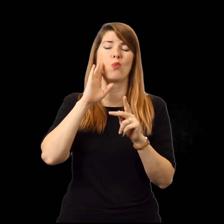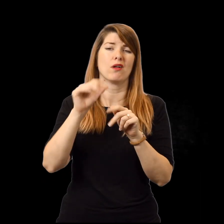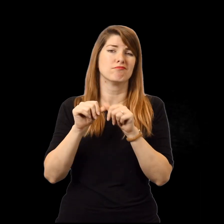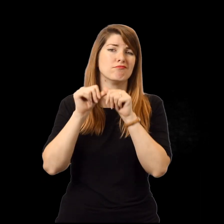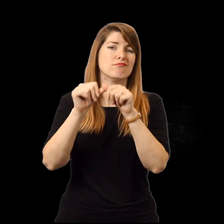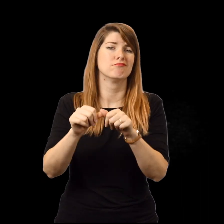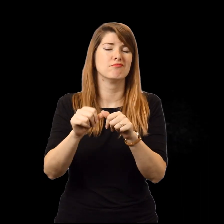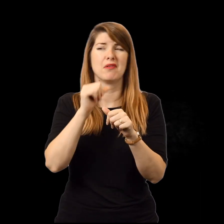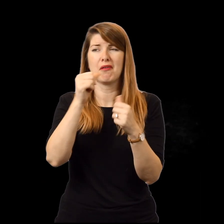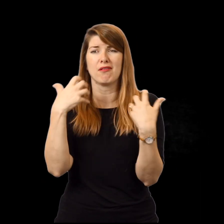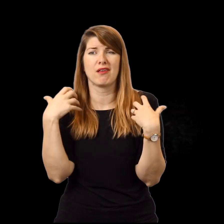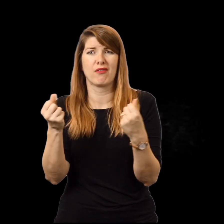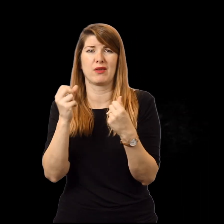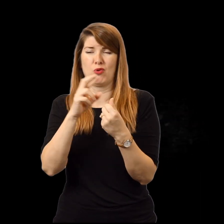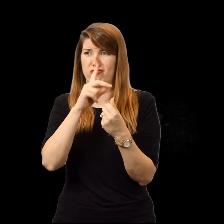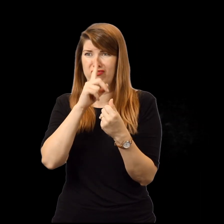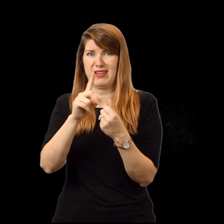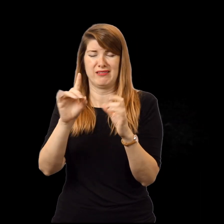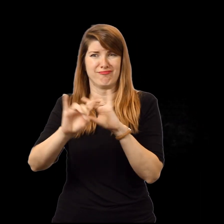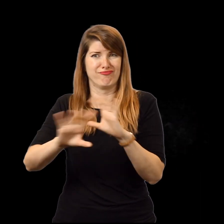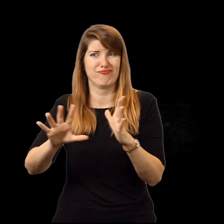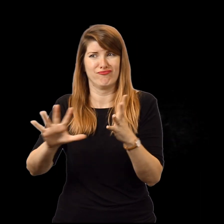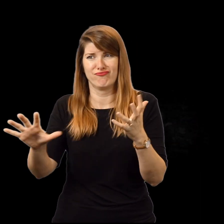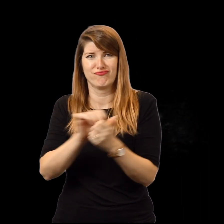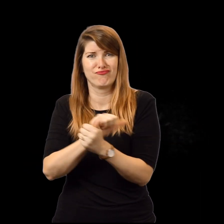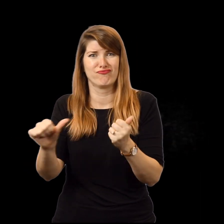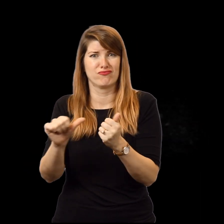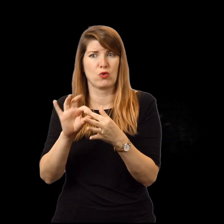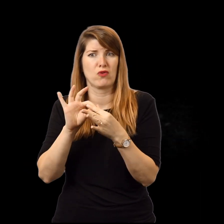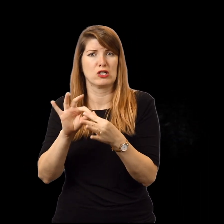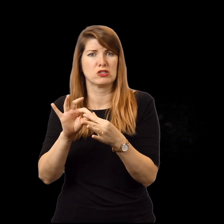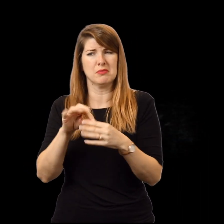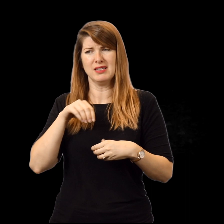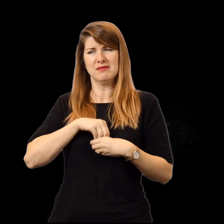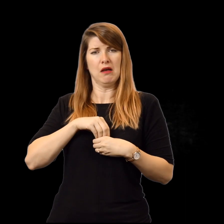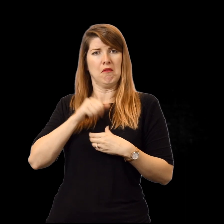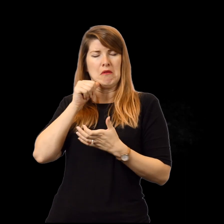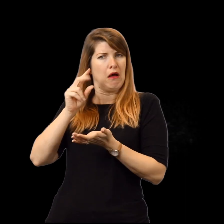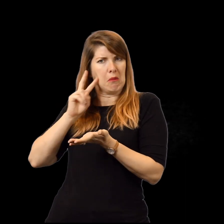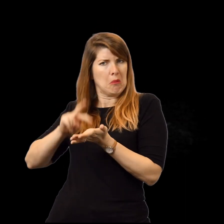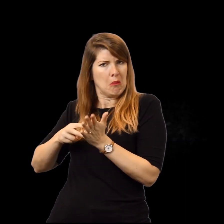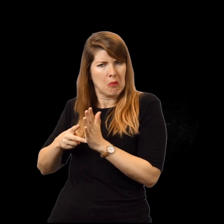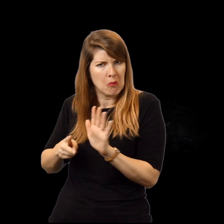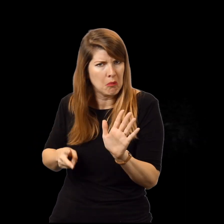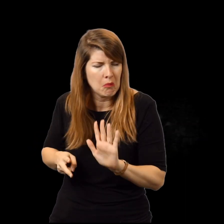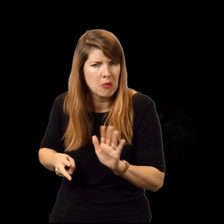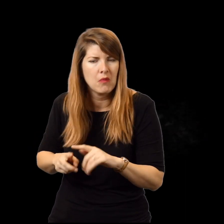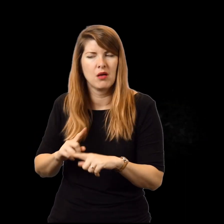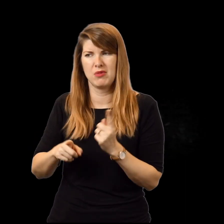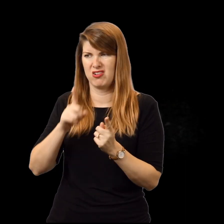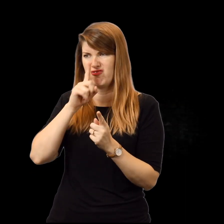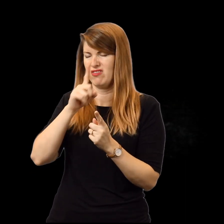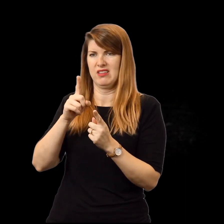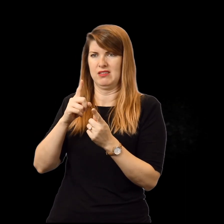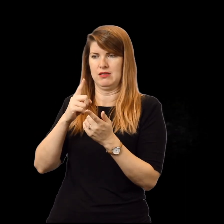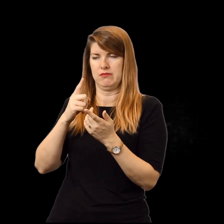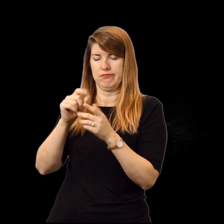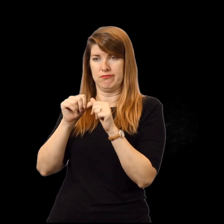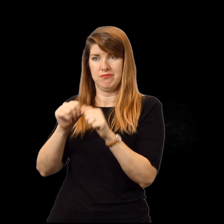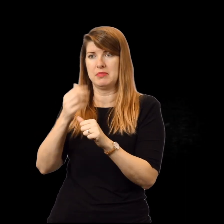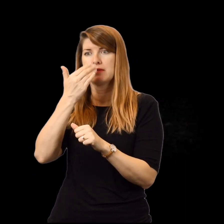Many people will stay in unhealthy and even destructive relationships, not consciously,